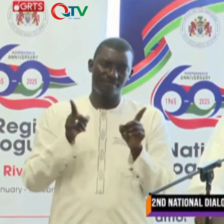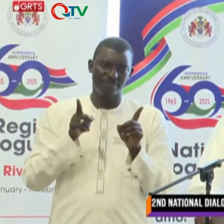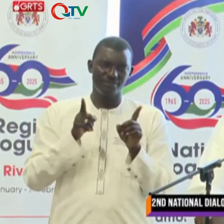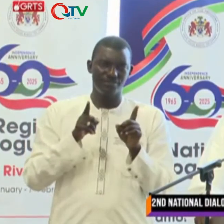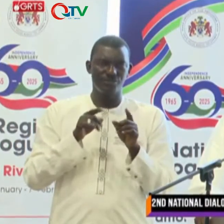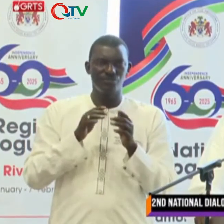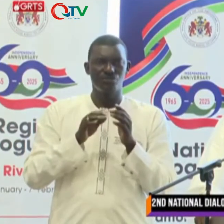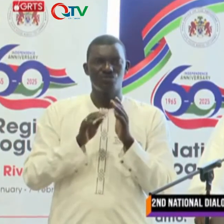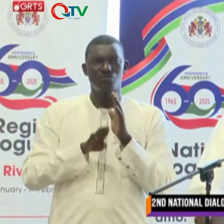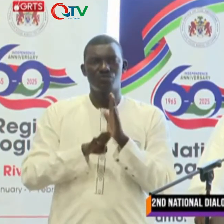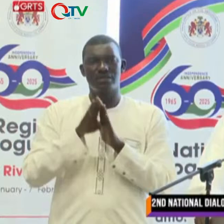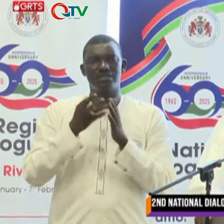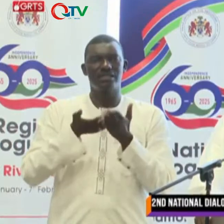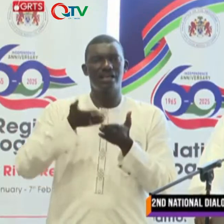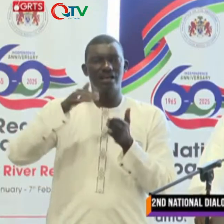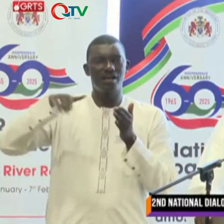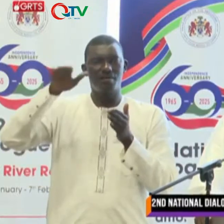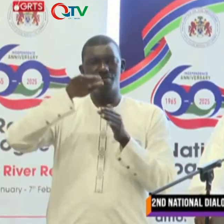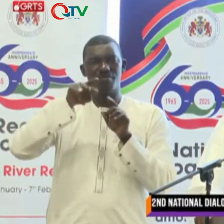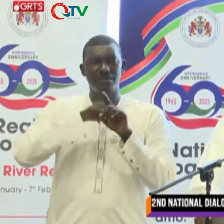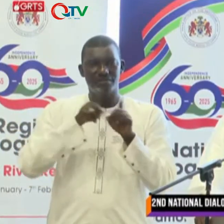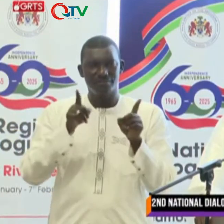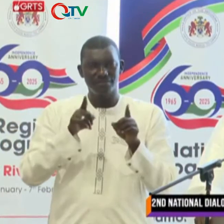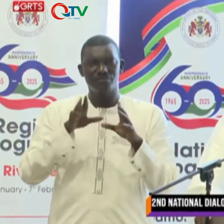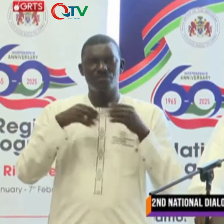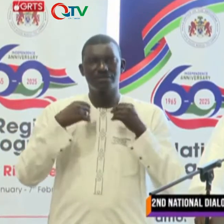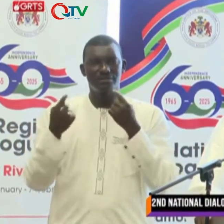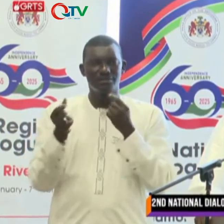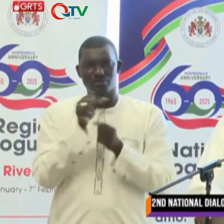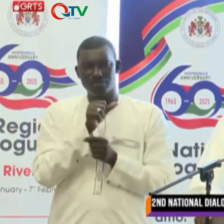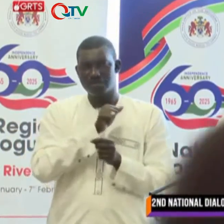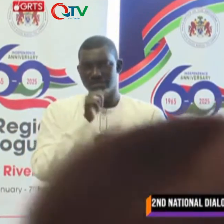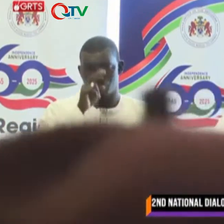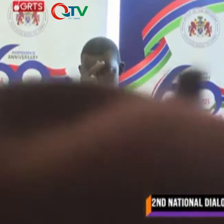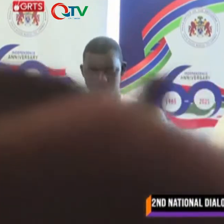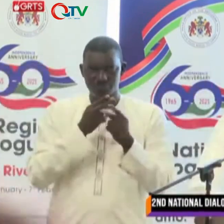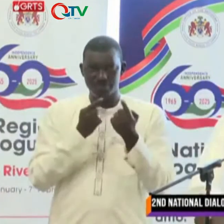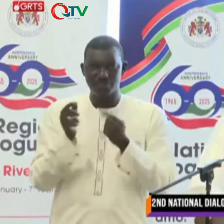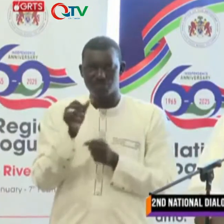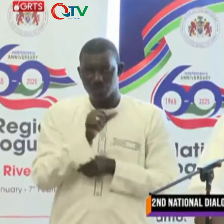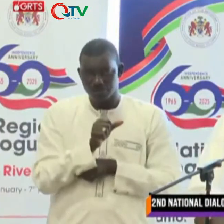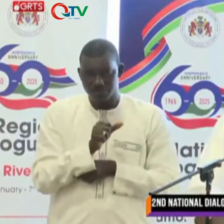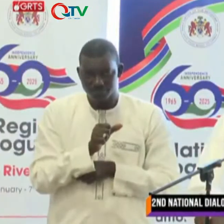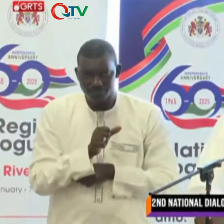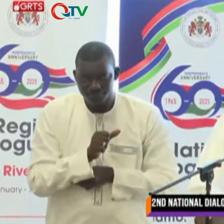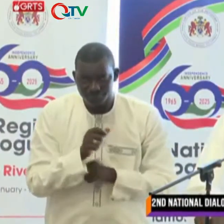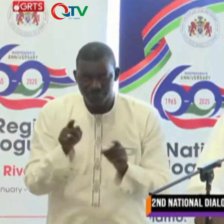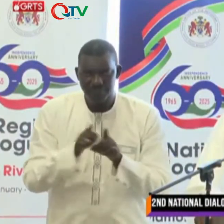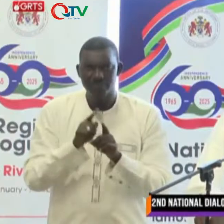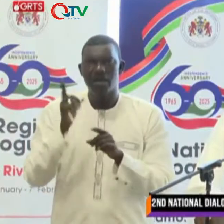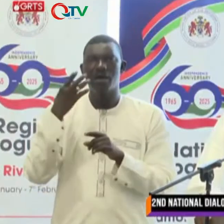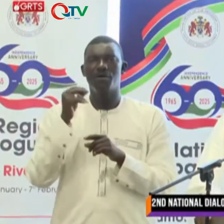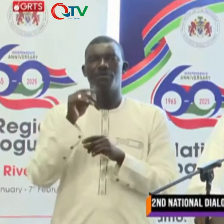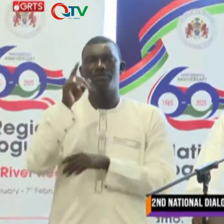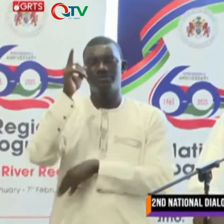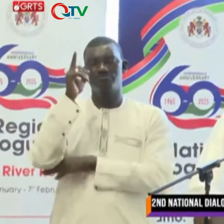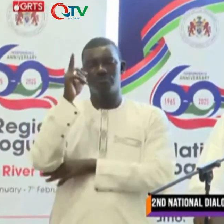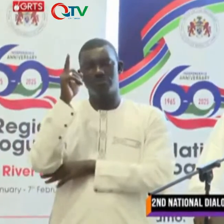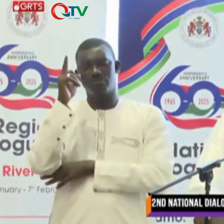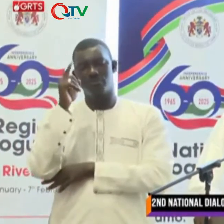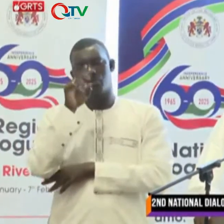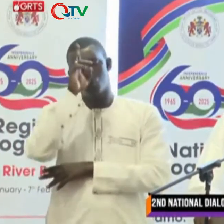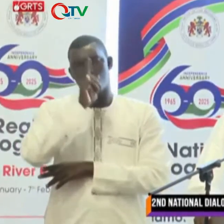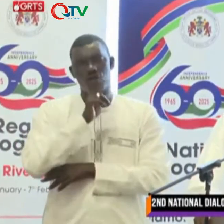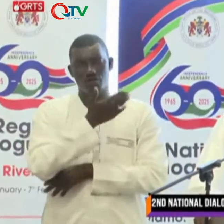our differences, to accommodate each other, and to respect each other, just as the Almighty has honored all of